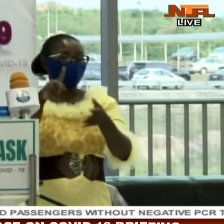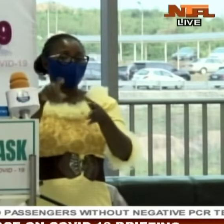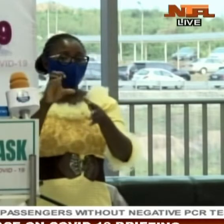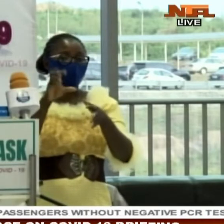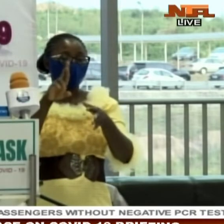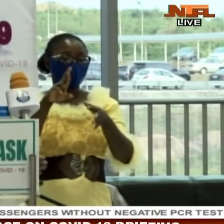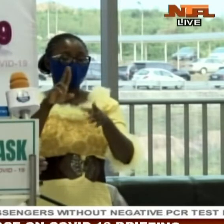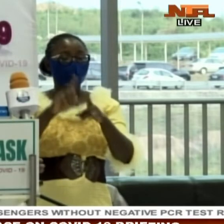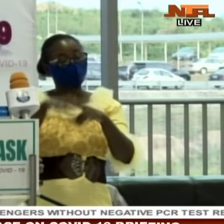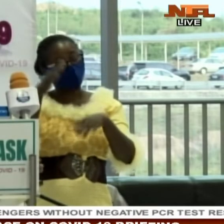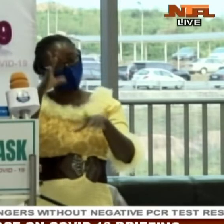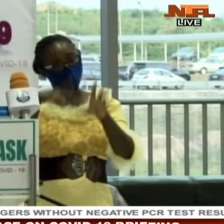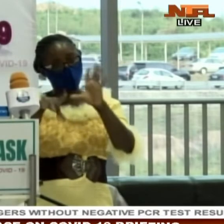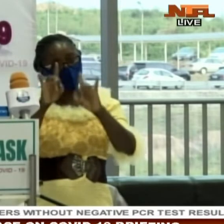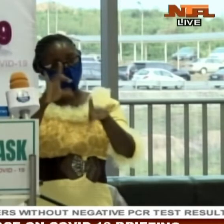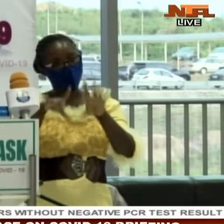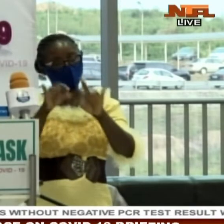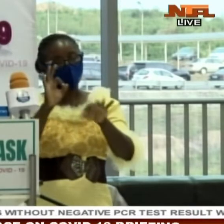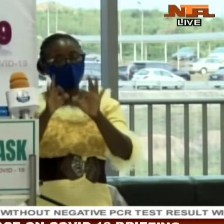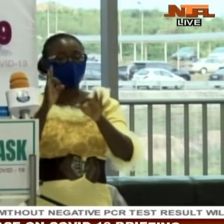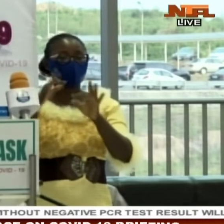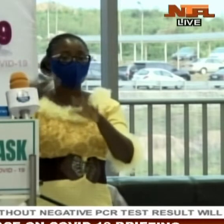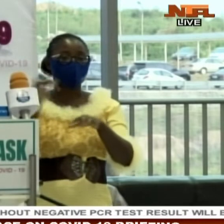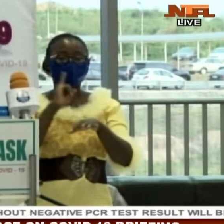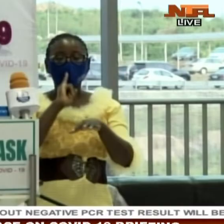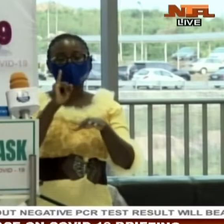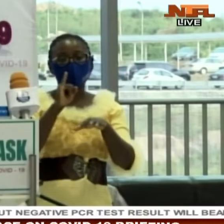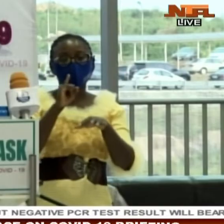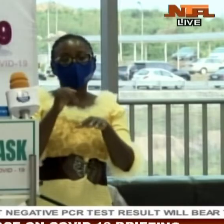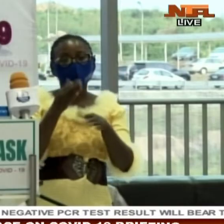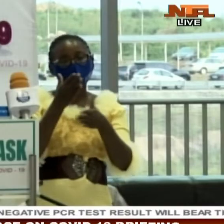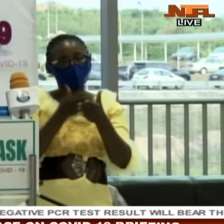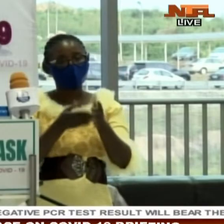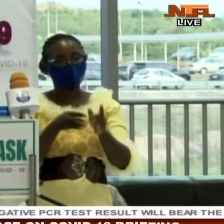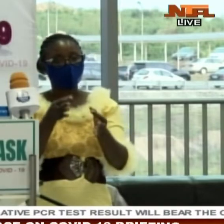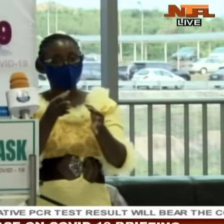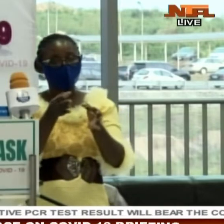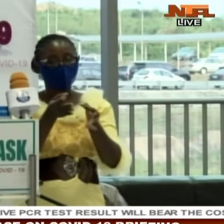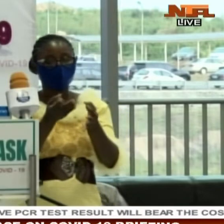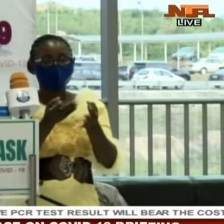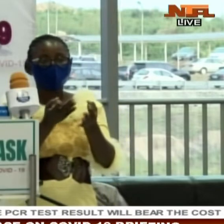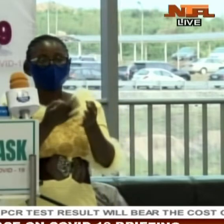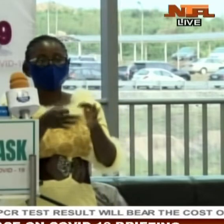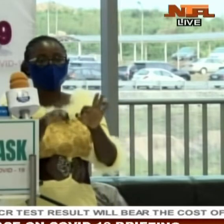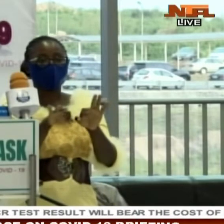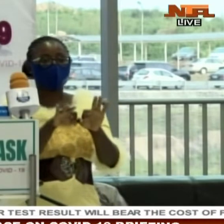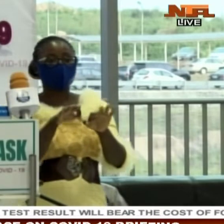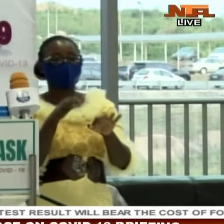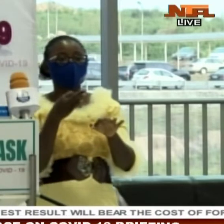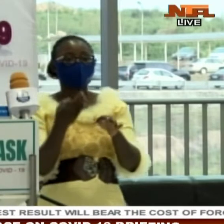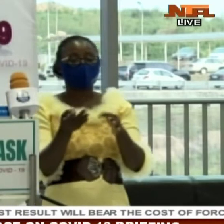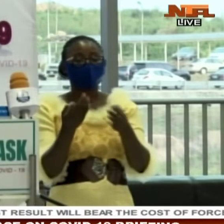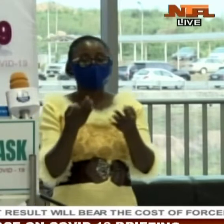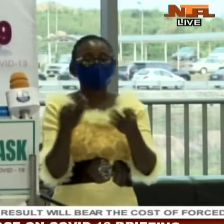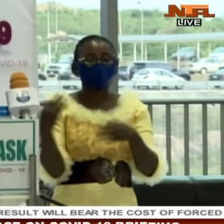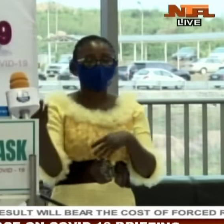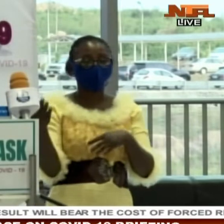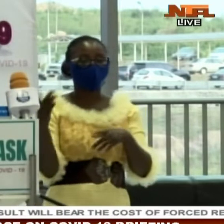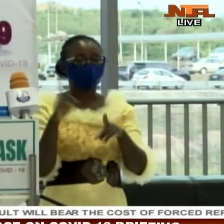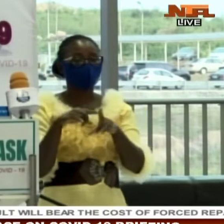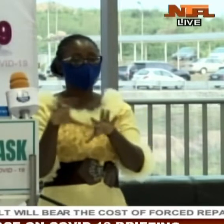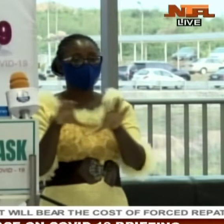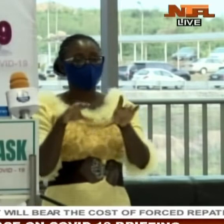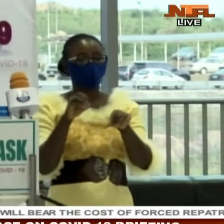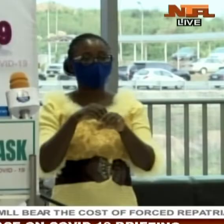find out whether there's a specific pattern that has to do with countries. We have already worked closely with some of the countries that